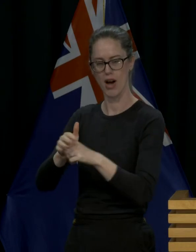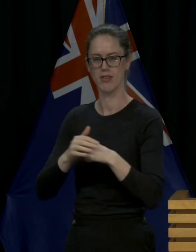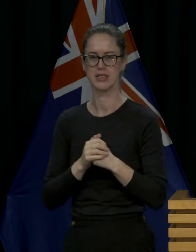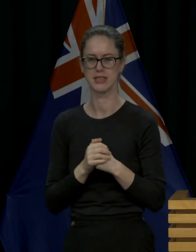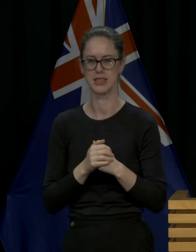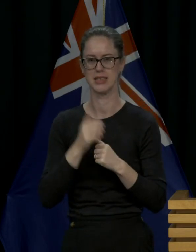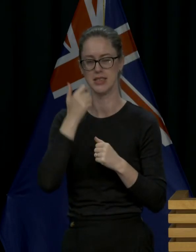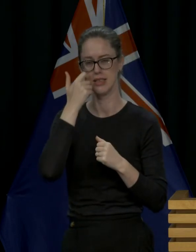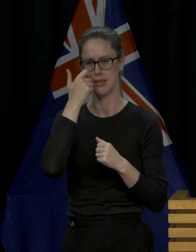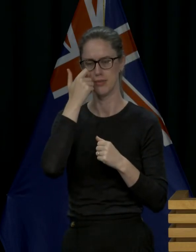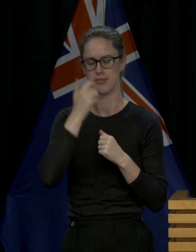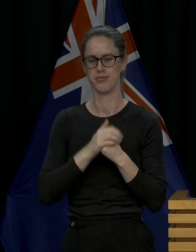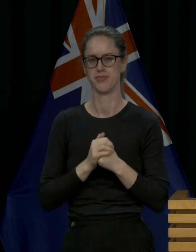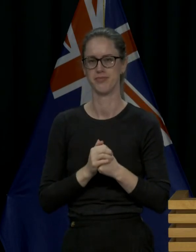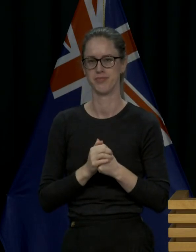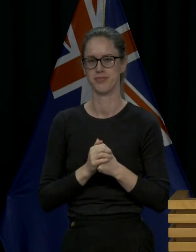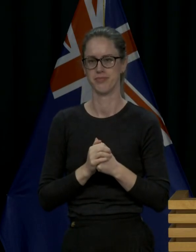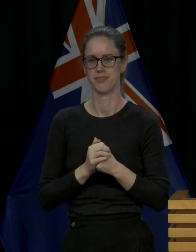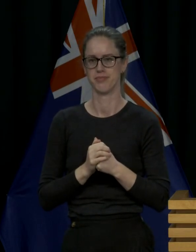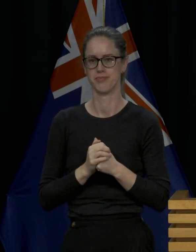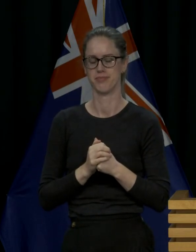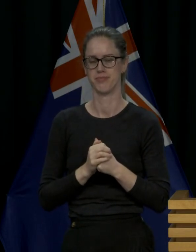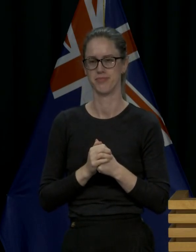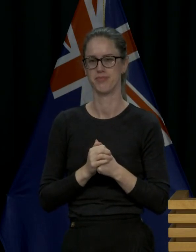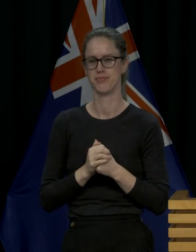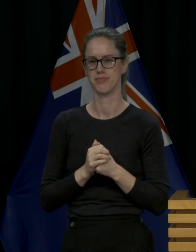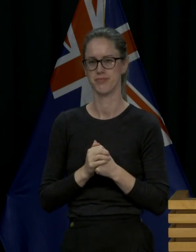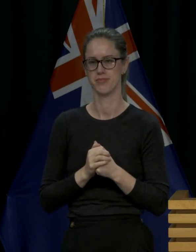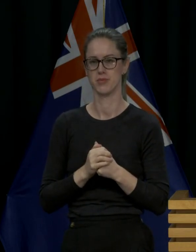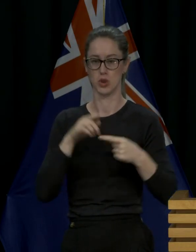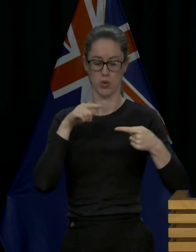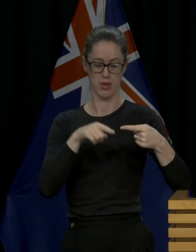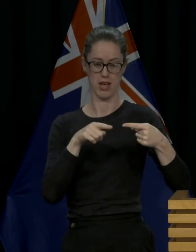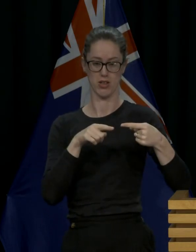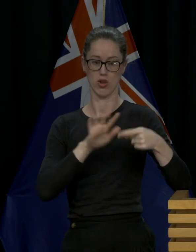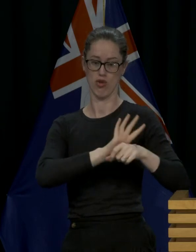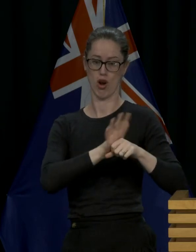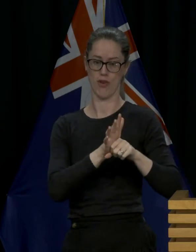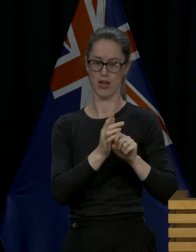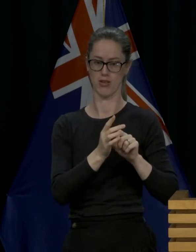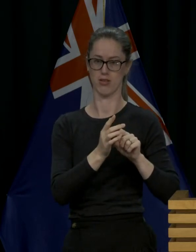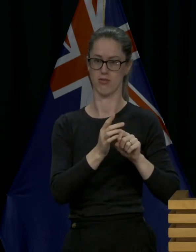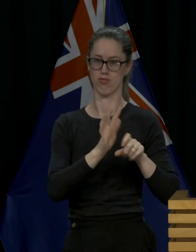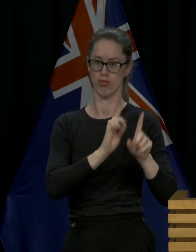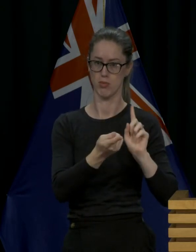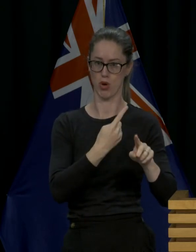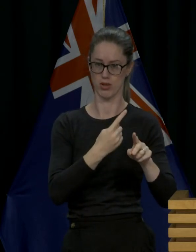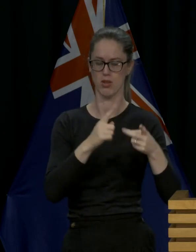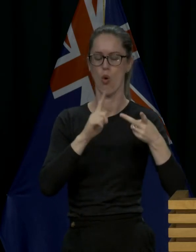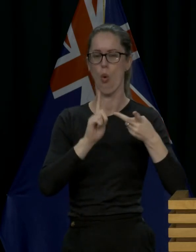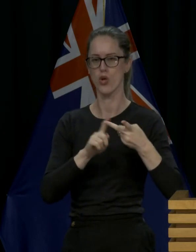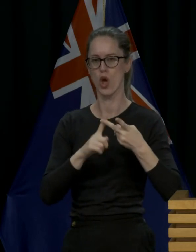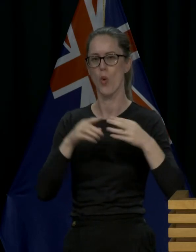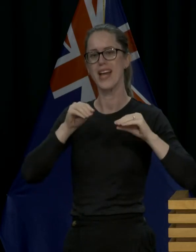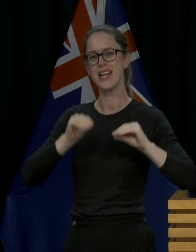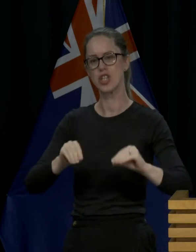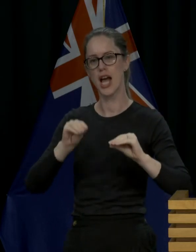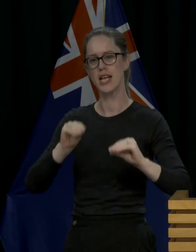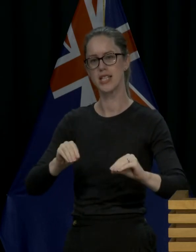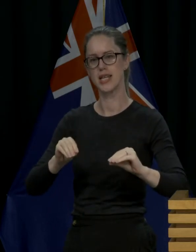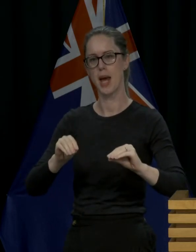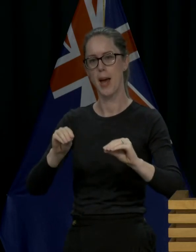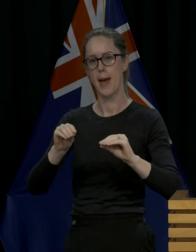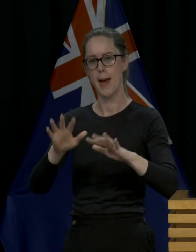ensure continuity in the response. Alongside this role, he will continue with his education and public service